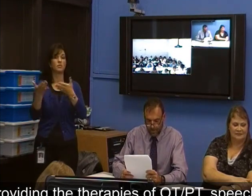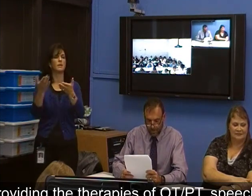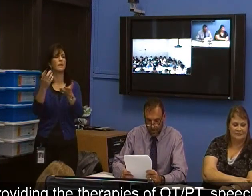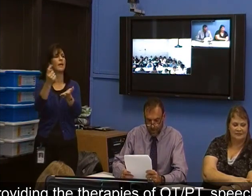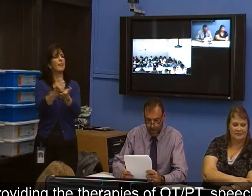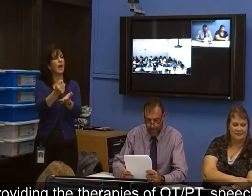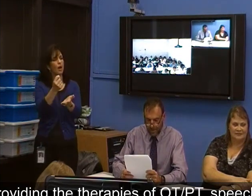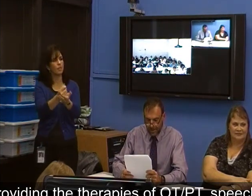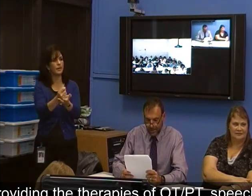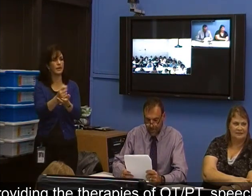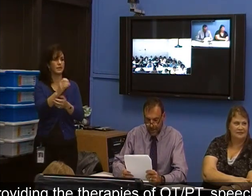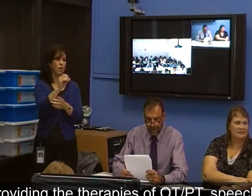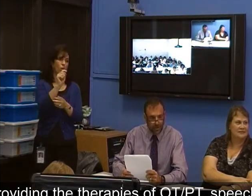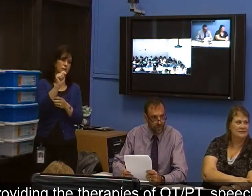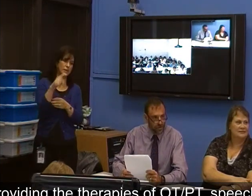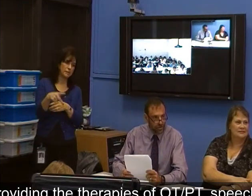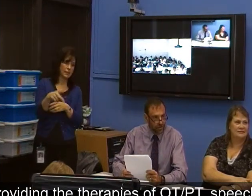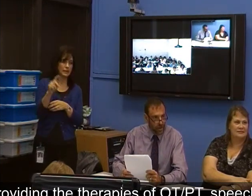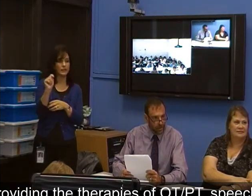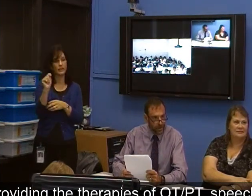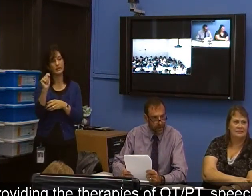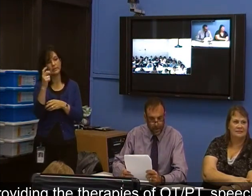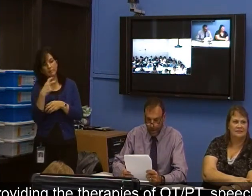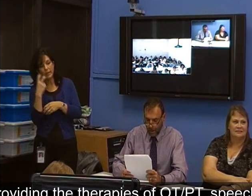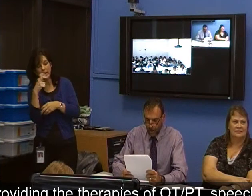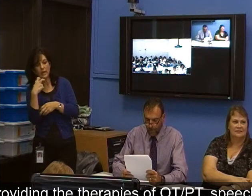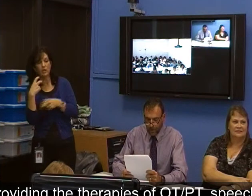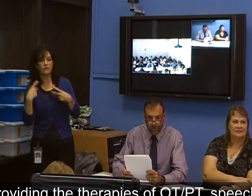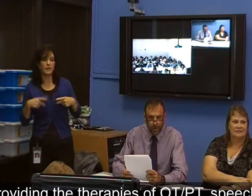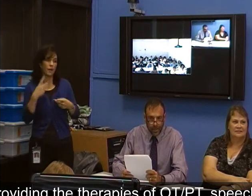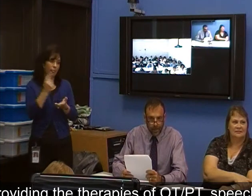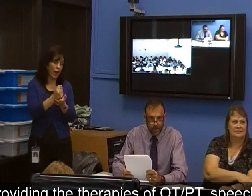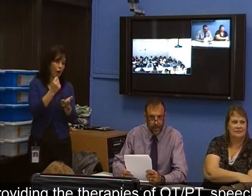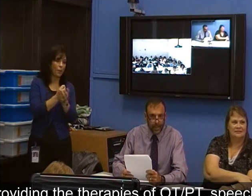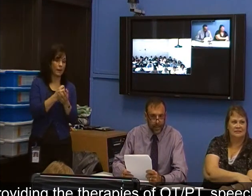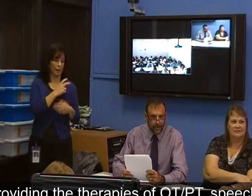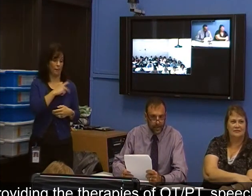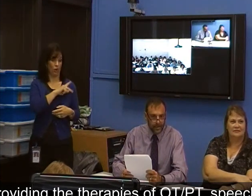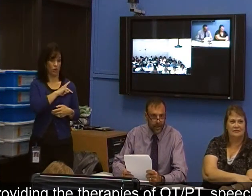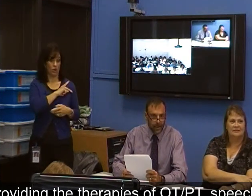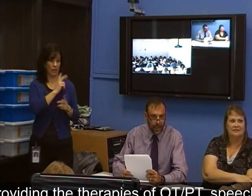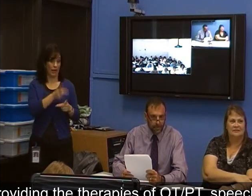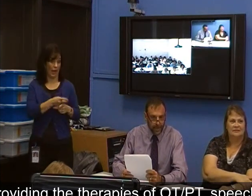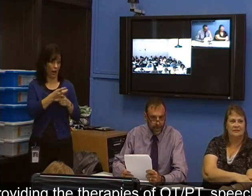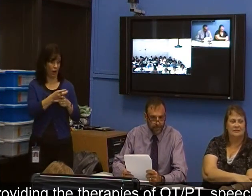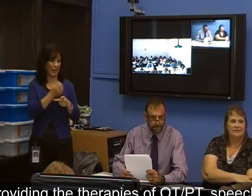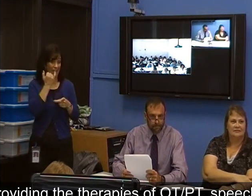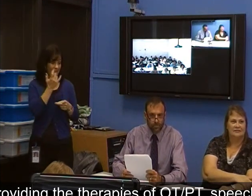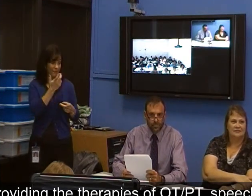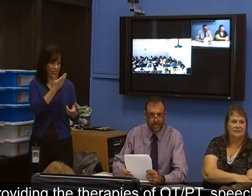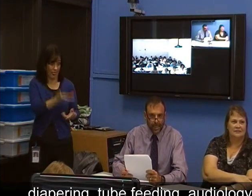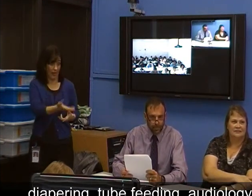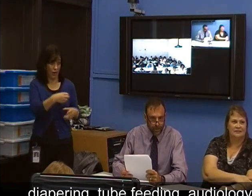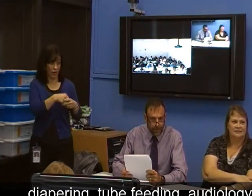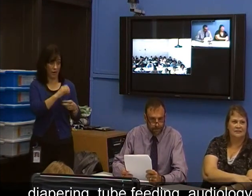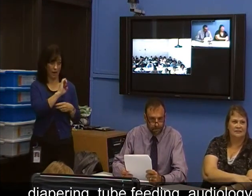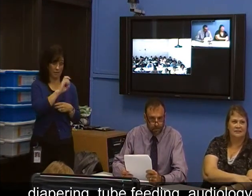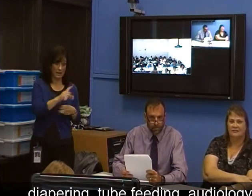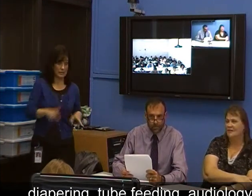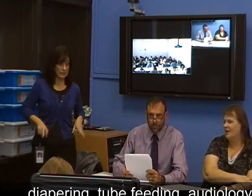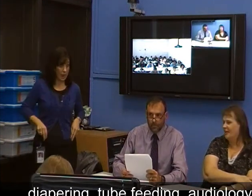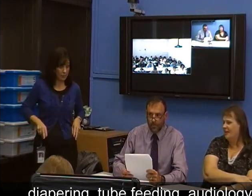therapies, OTPT speech, physical therapy, personal care, anything that's in IEP,